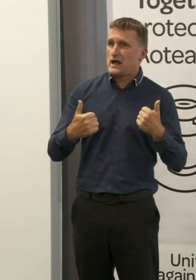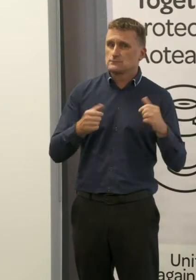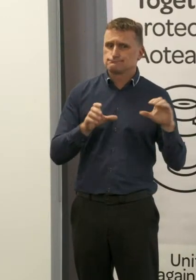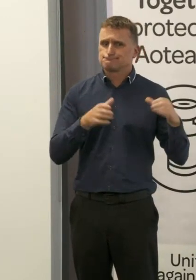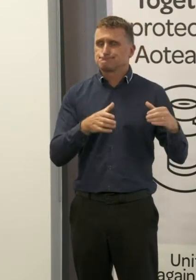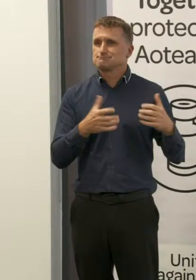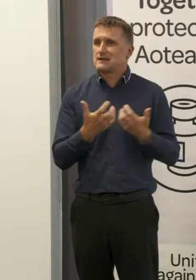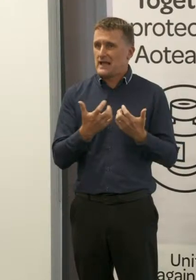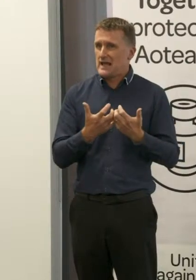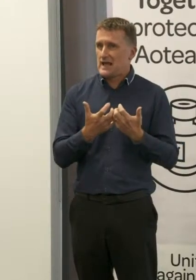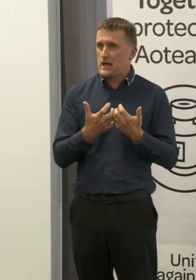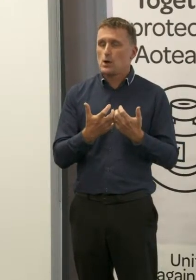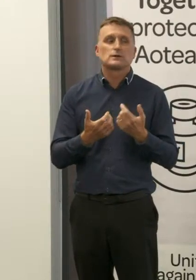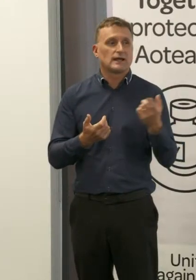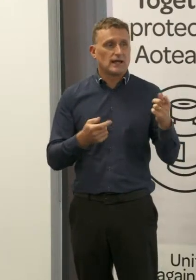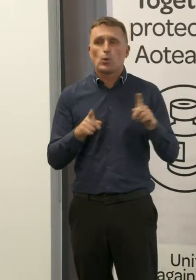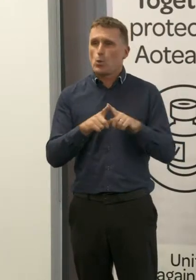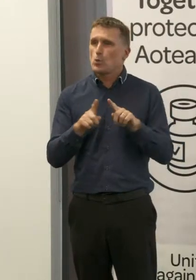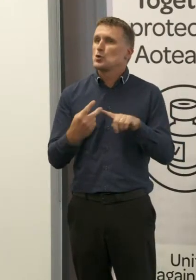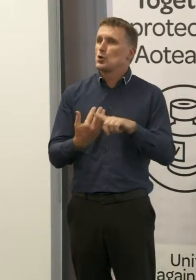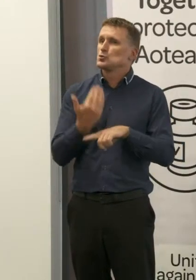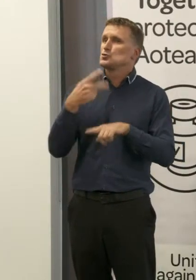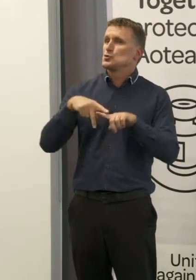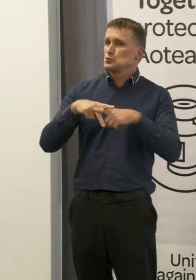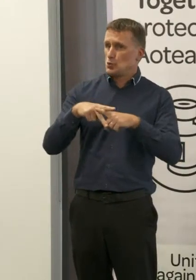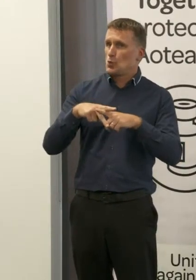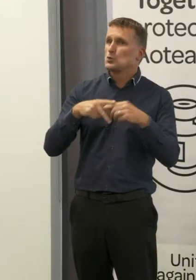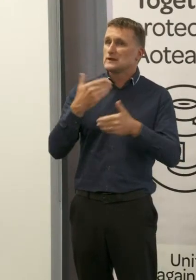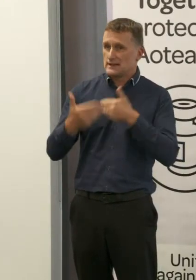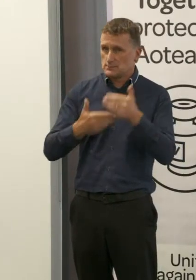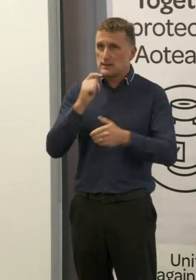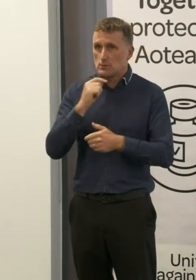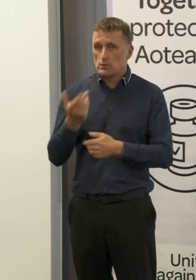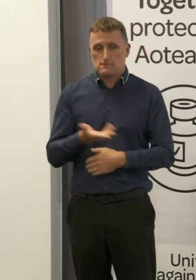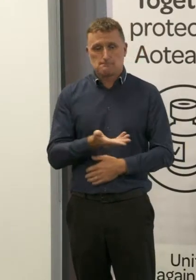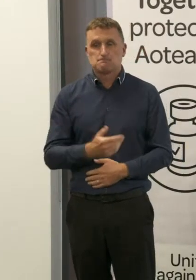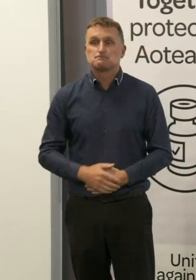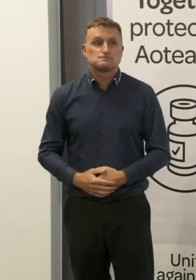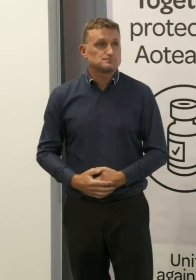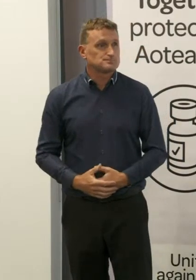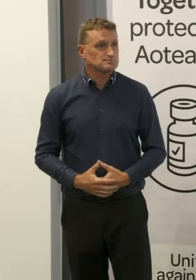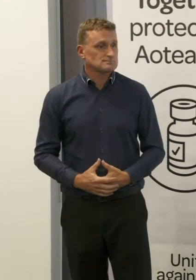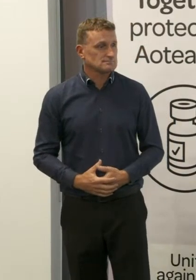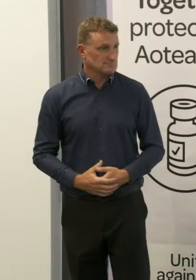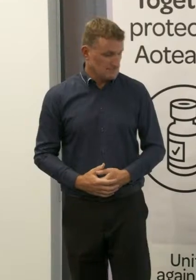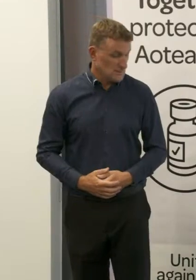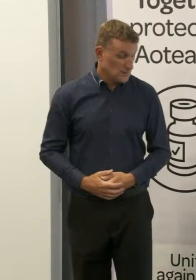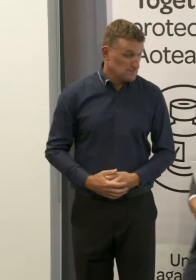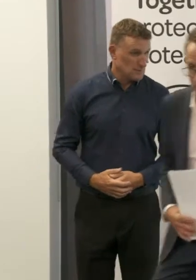going to walk you through some of the new tools as well. So Joe, over to you.